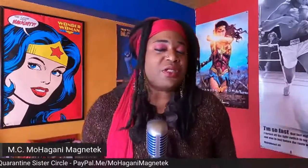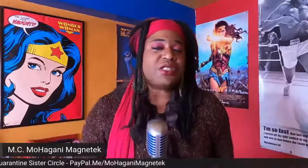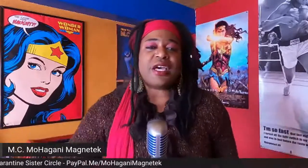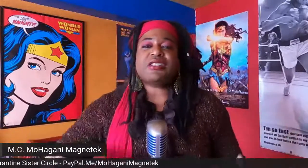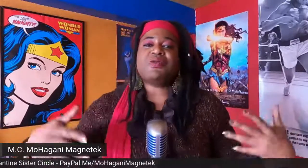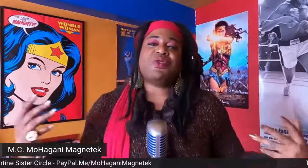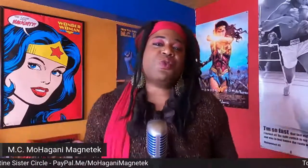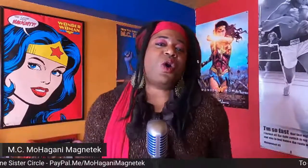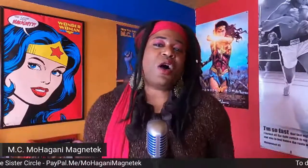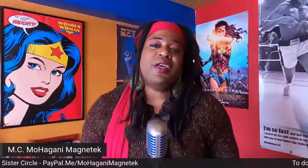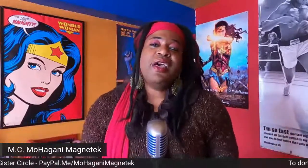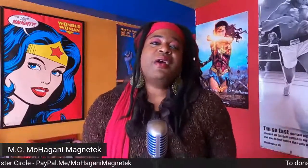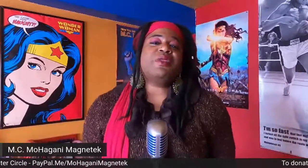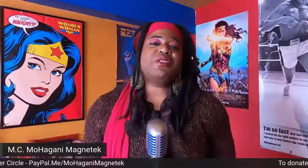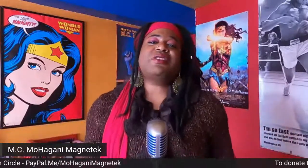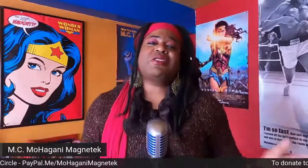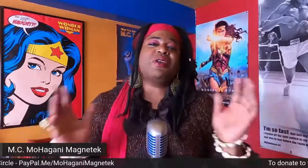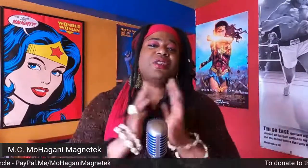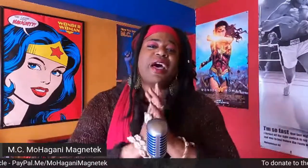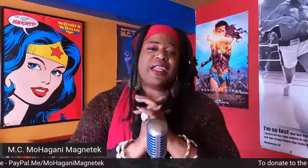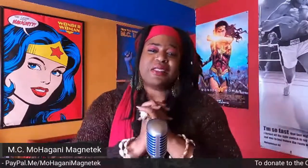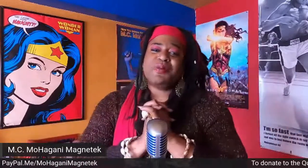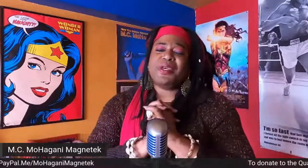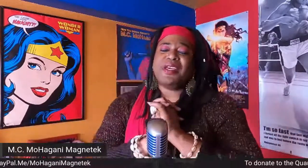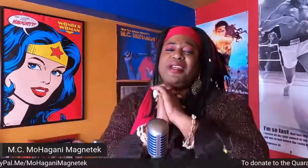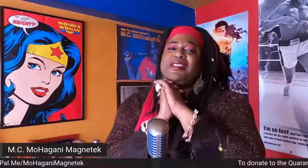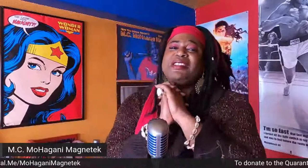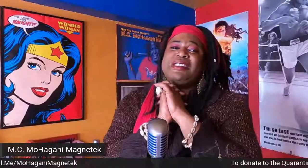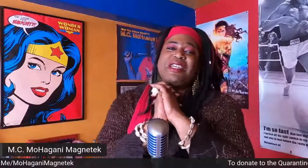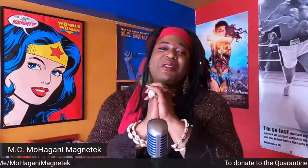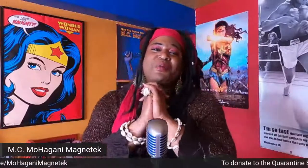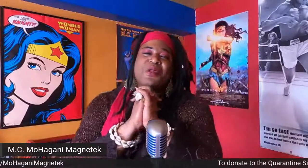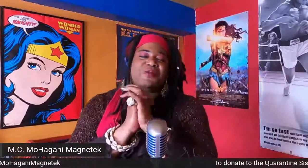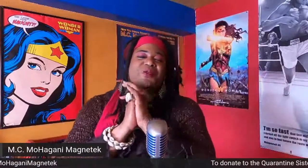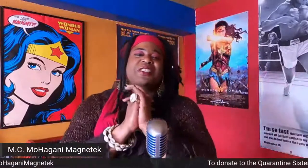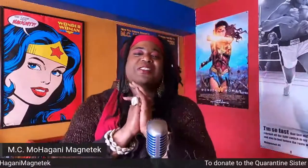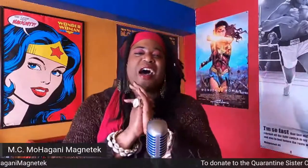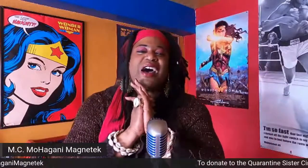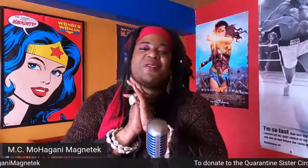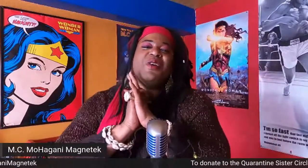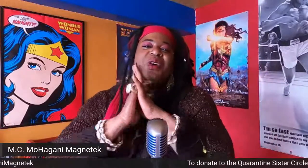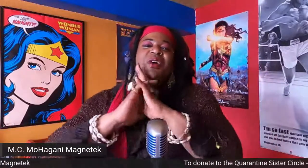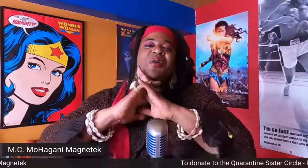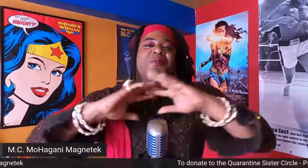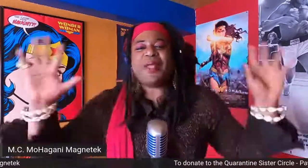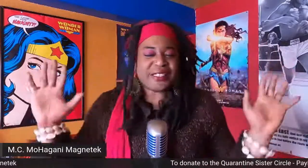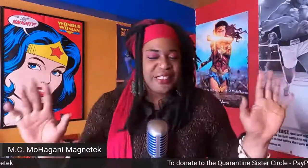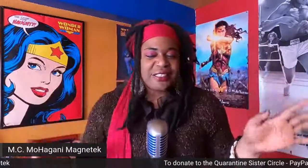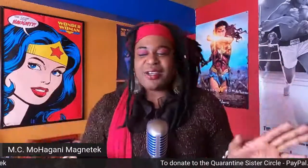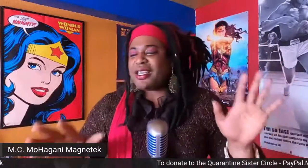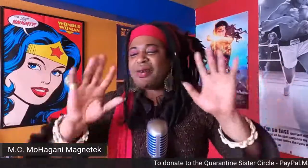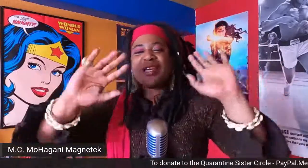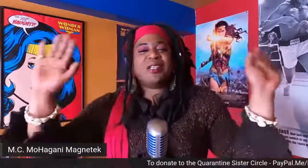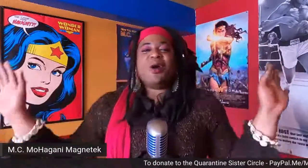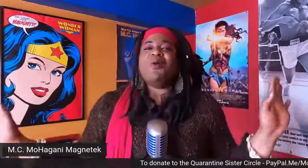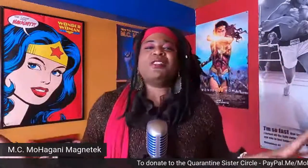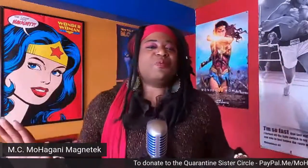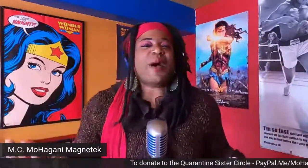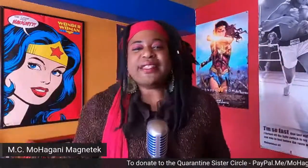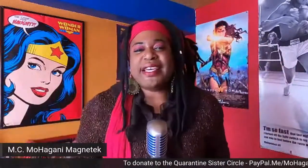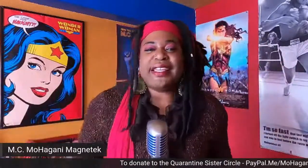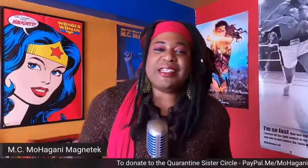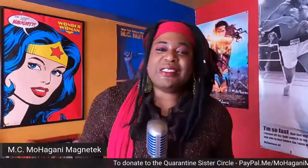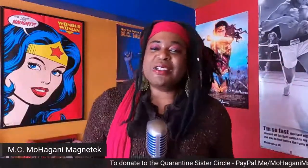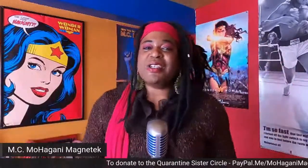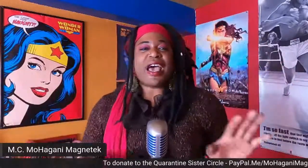panel discussion for you all. I'm just so delighted to be here. This is such a beautiful, such an honor, blessing. So anyways, we're just